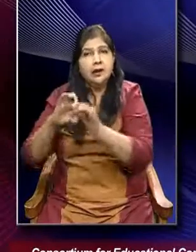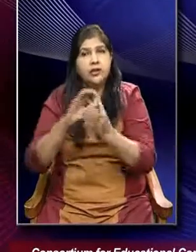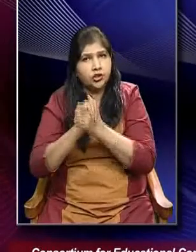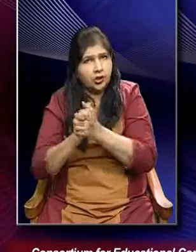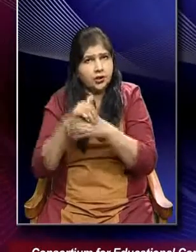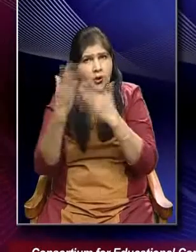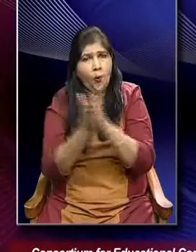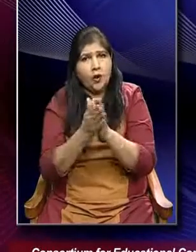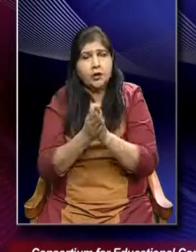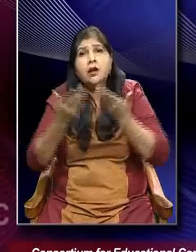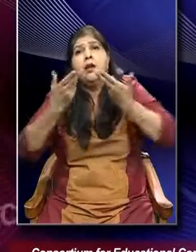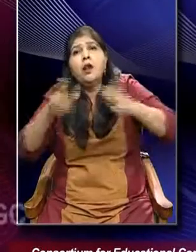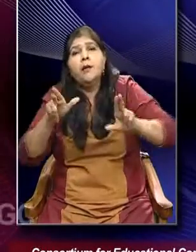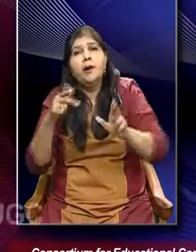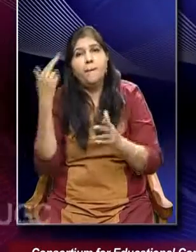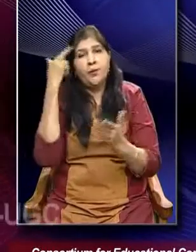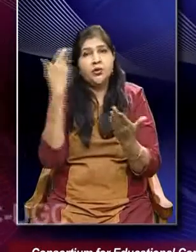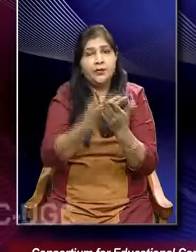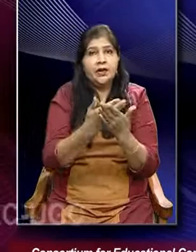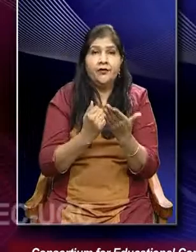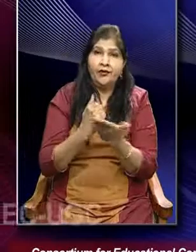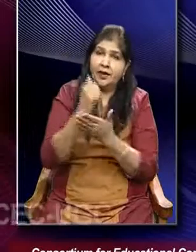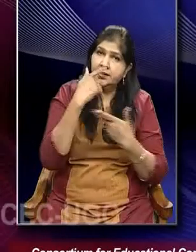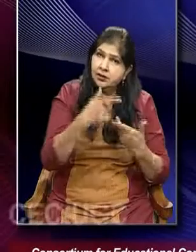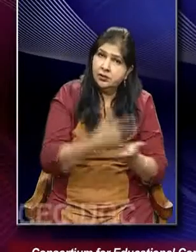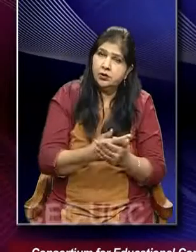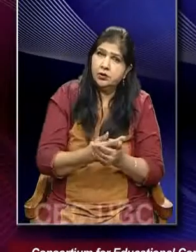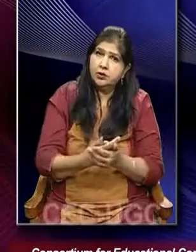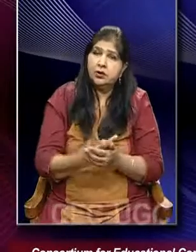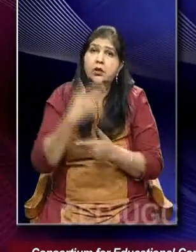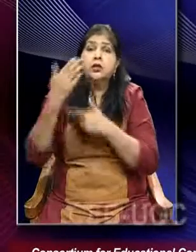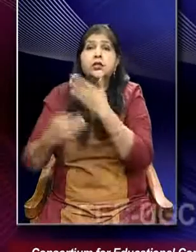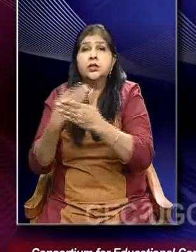liberal perspective tries to critique it,